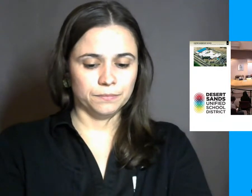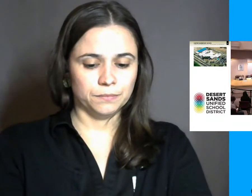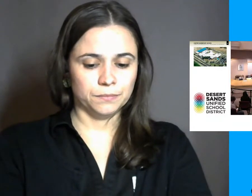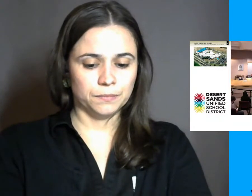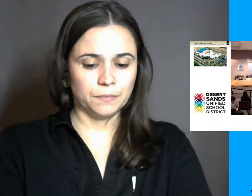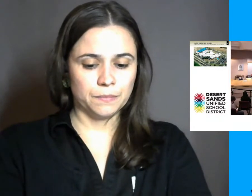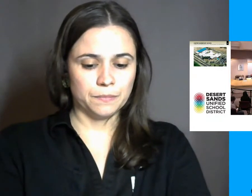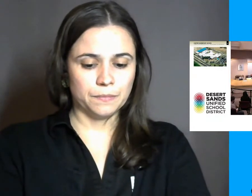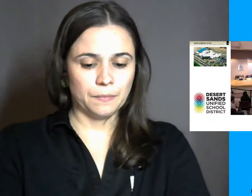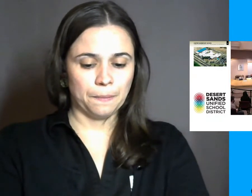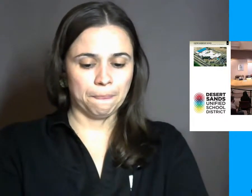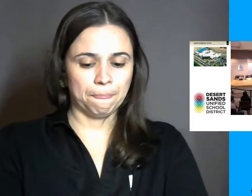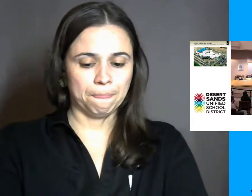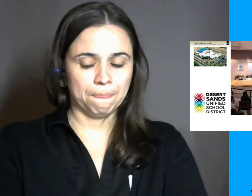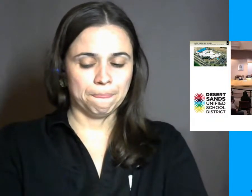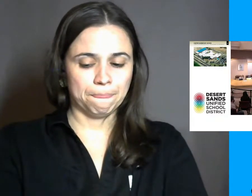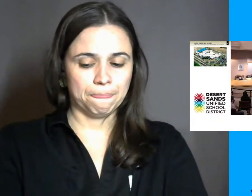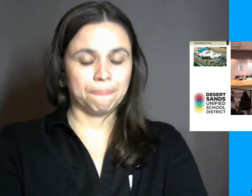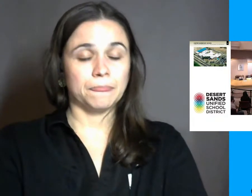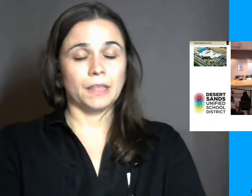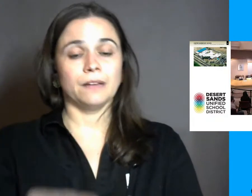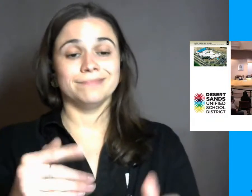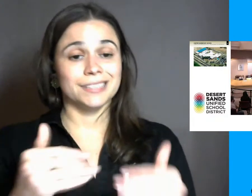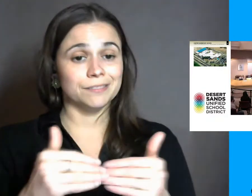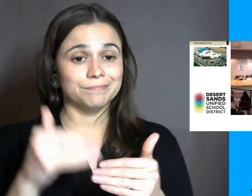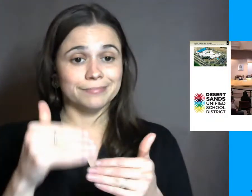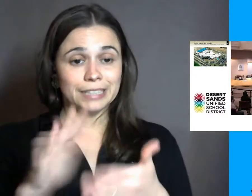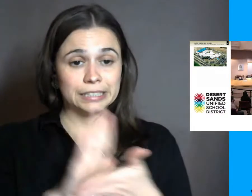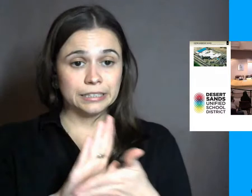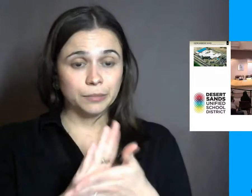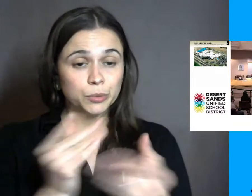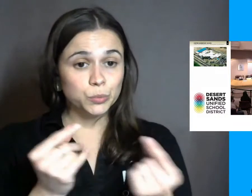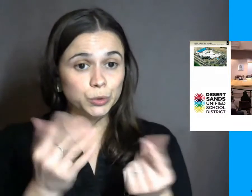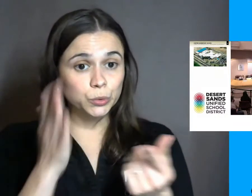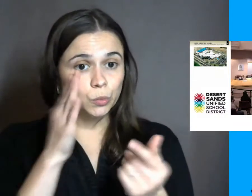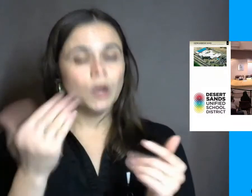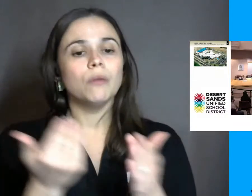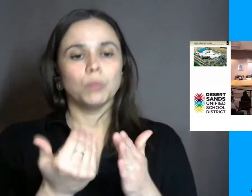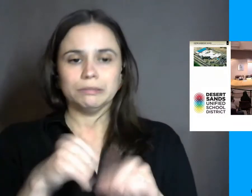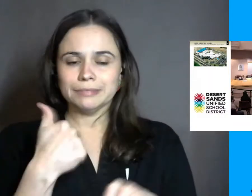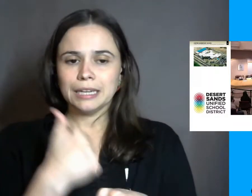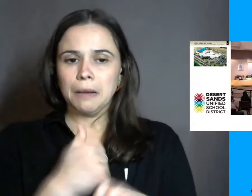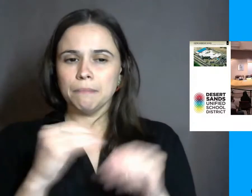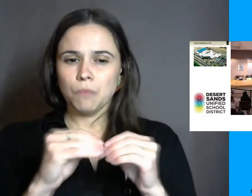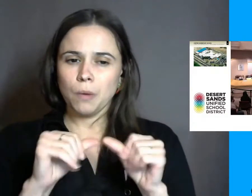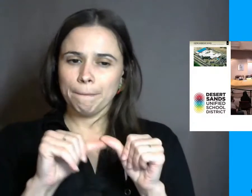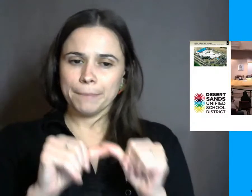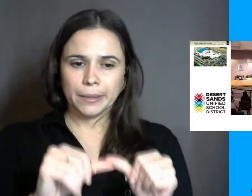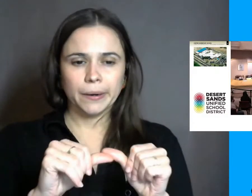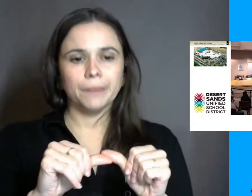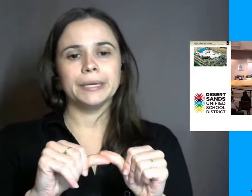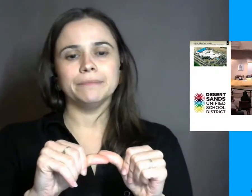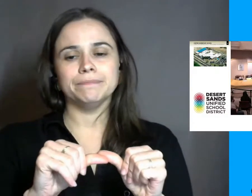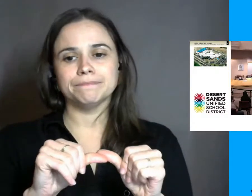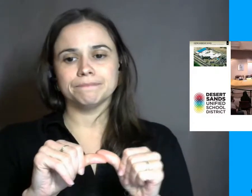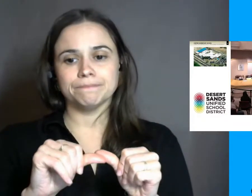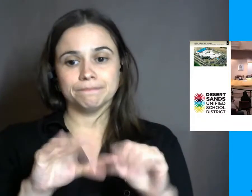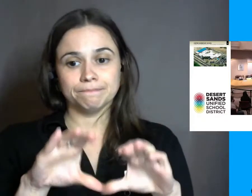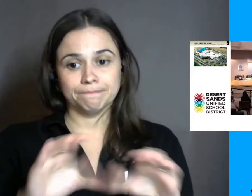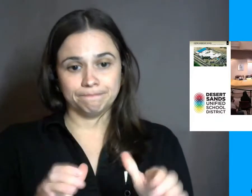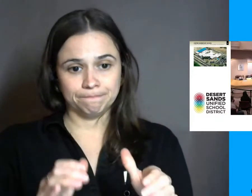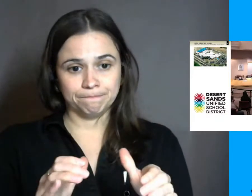putting a classroom building here to replace the portables that are out there on the east side of the campus. And then we're also